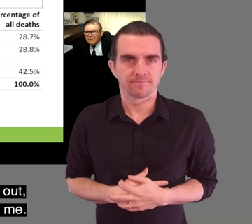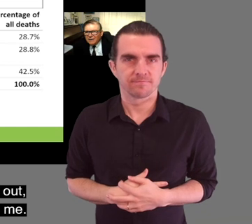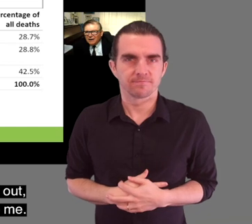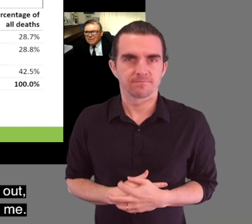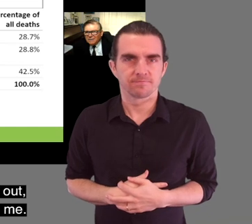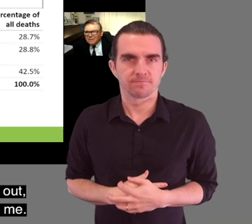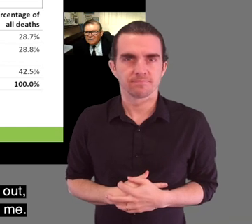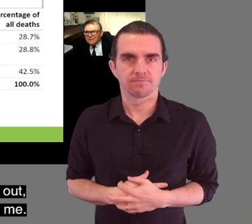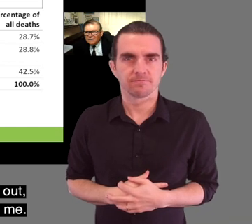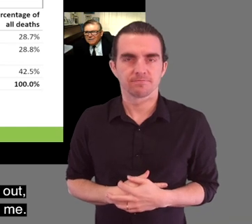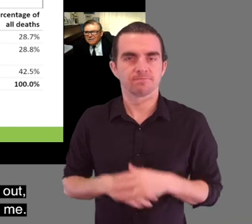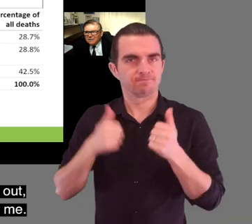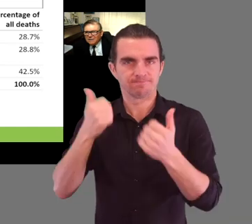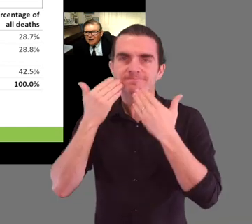Yeah.